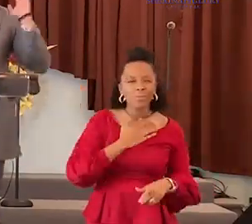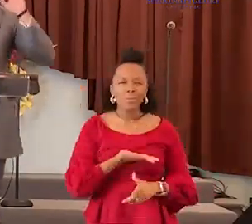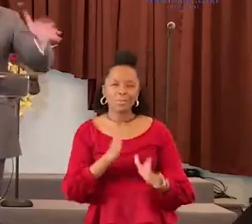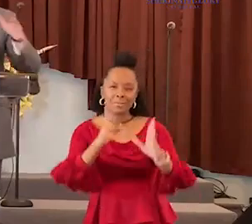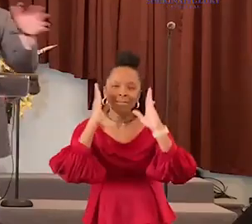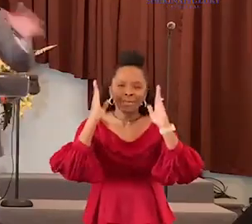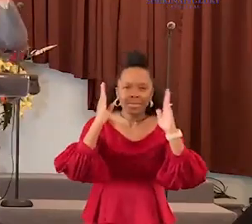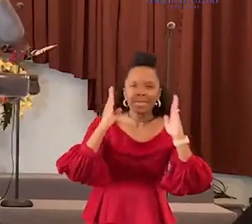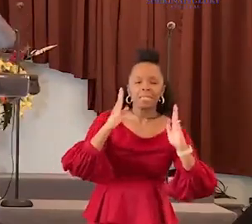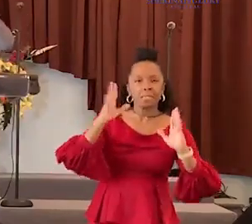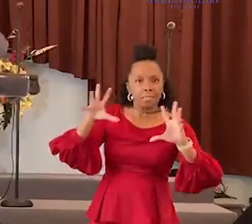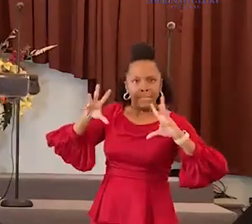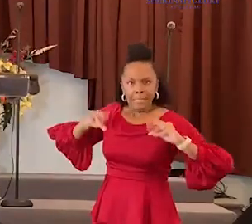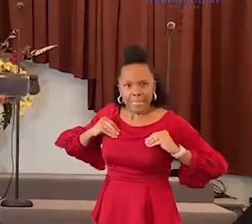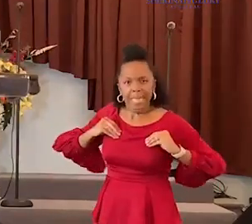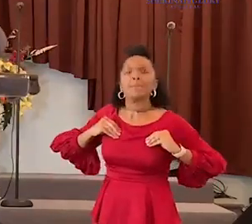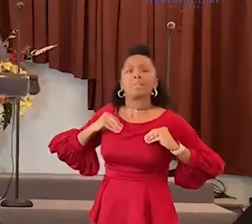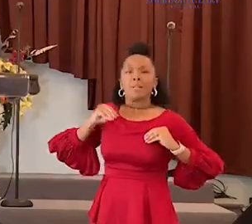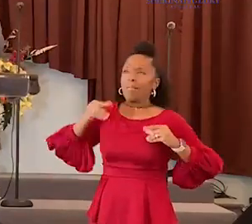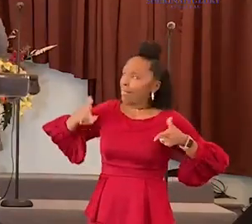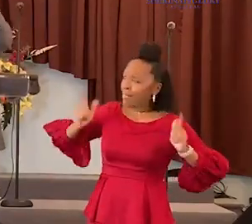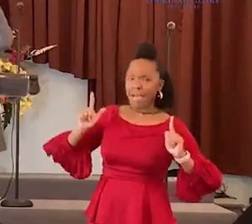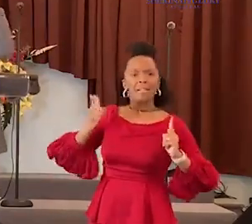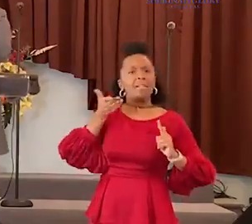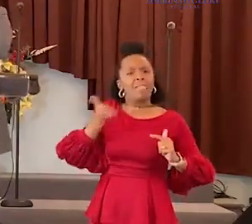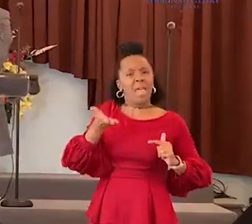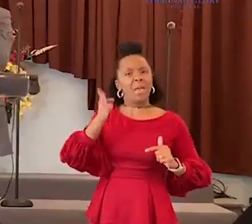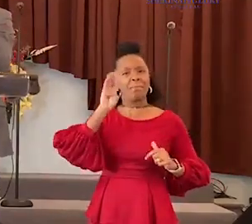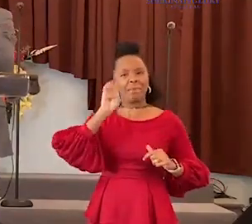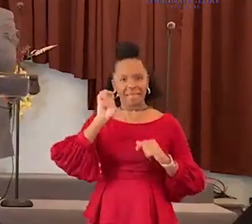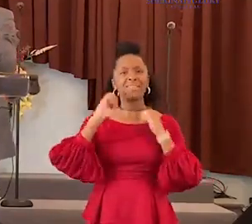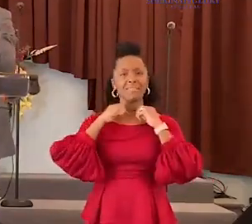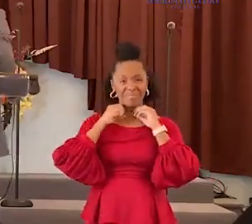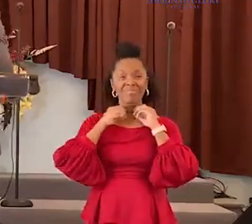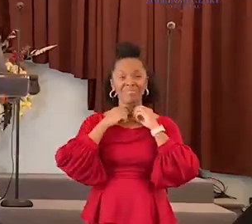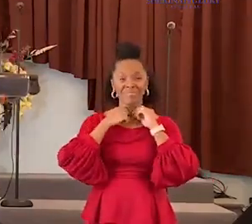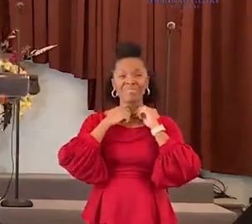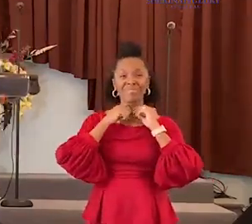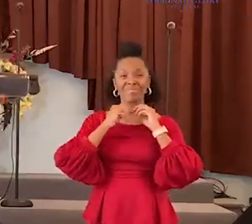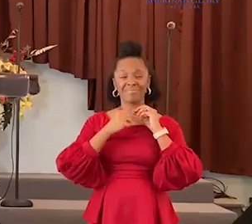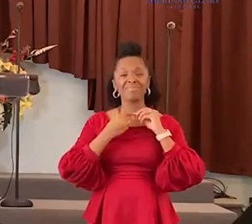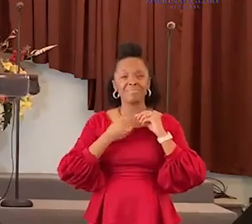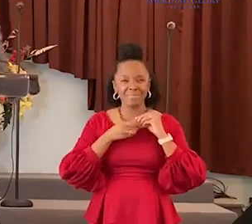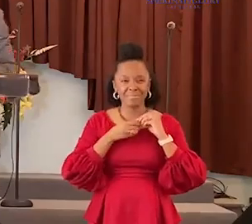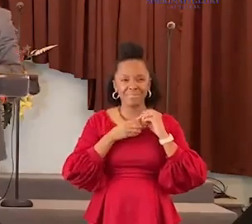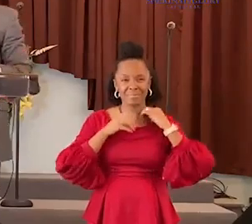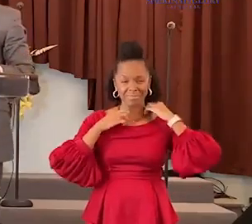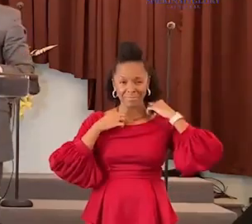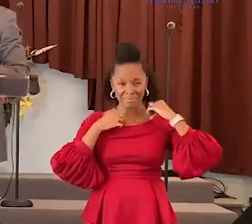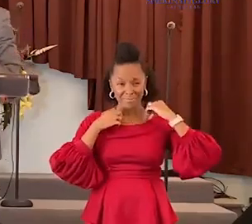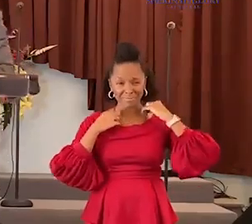now, any hour now, he's going to say, let there be. Hallelujah. He now